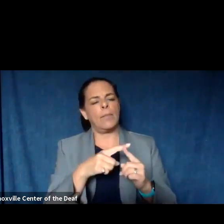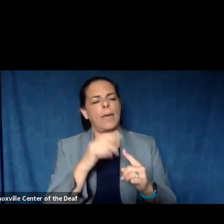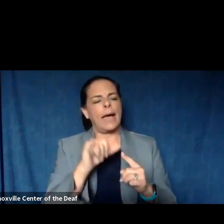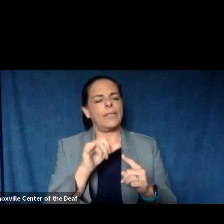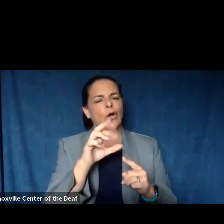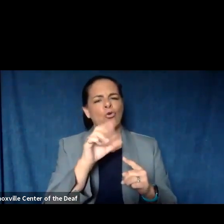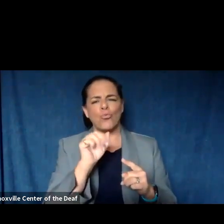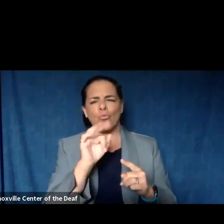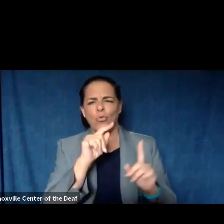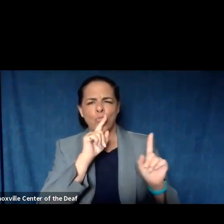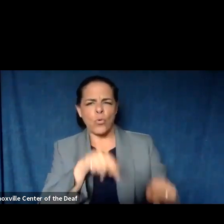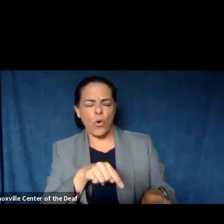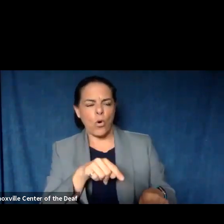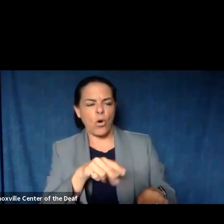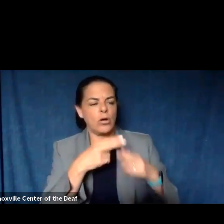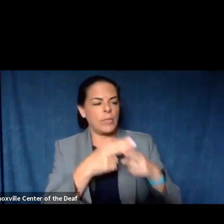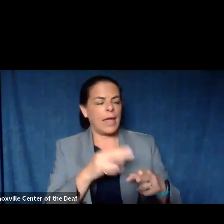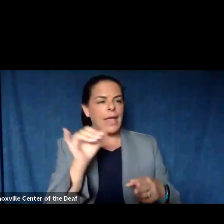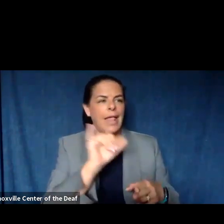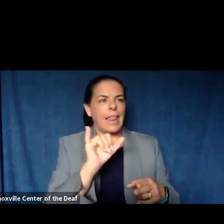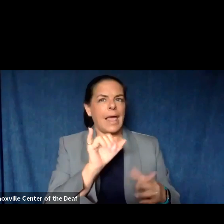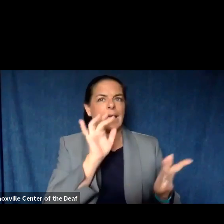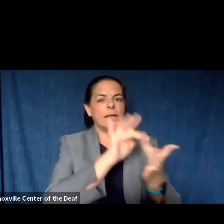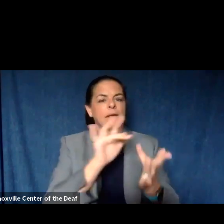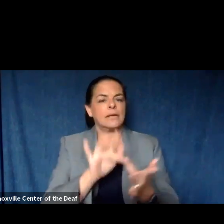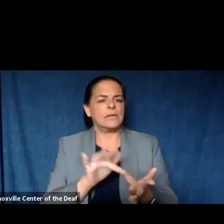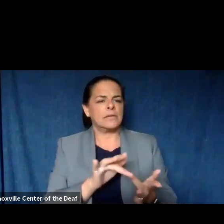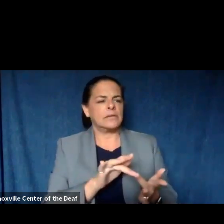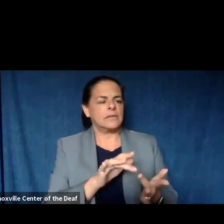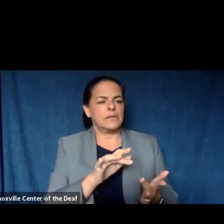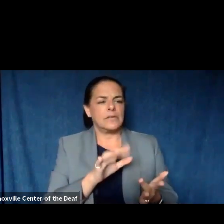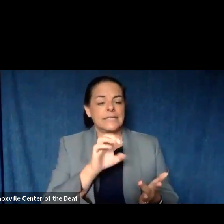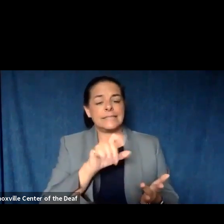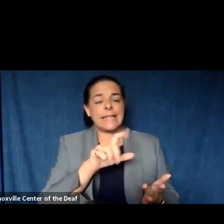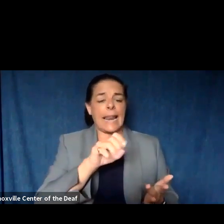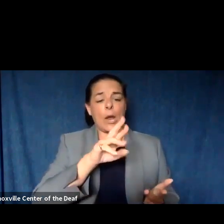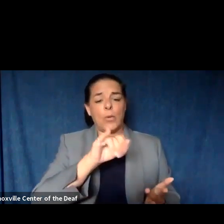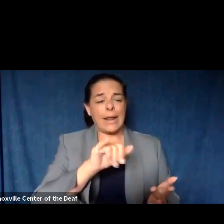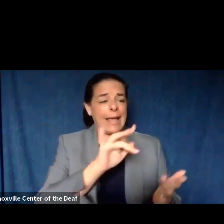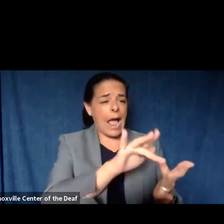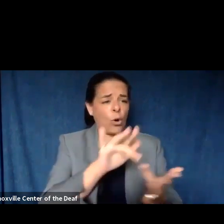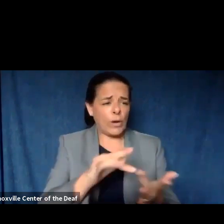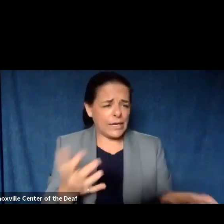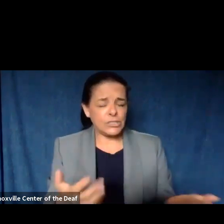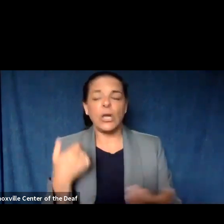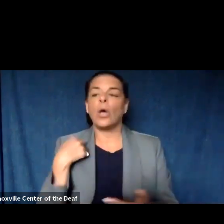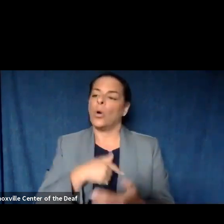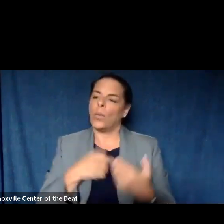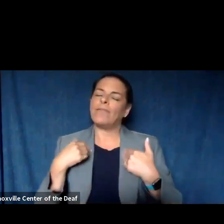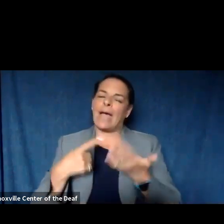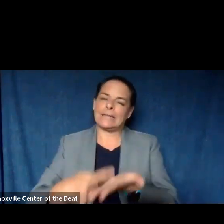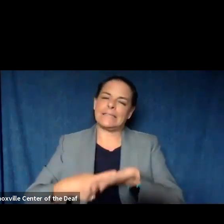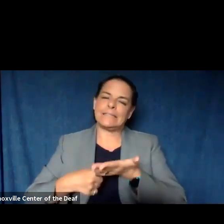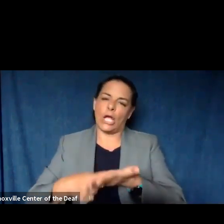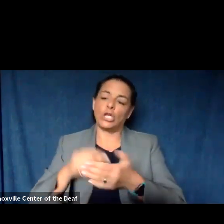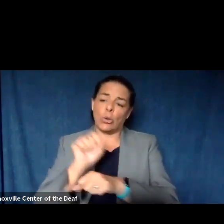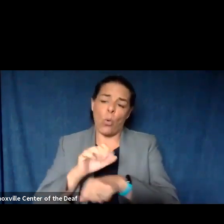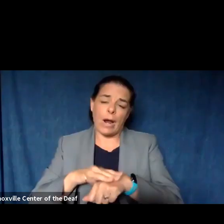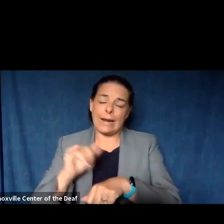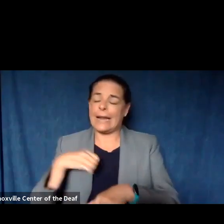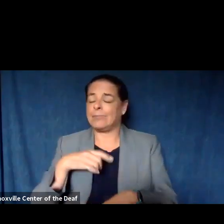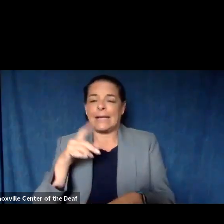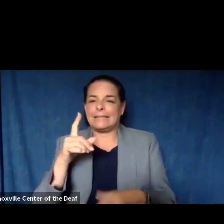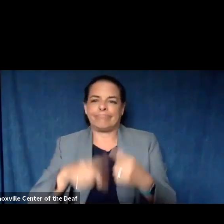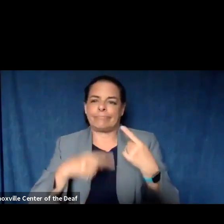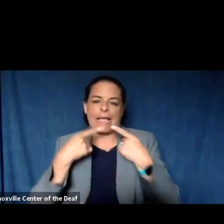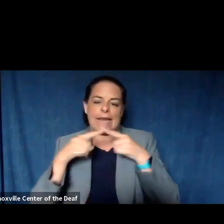some items like celebrity outreach. Has there been any progress on that front? We've had discussions and are working on it. I don't have anything that we can announce right now,